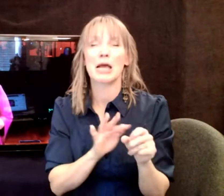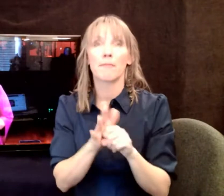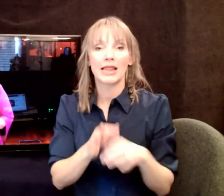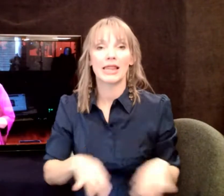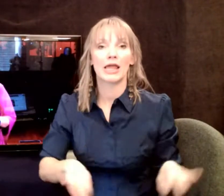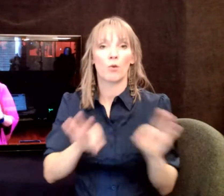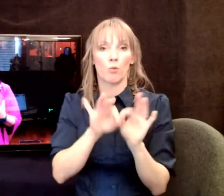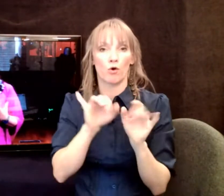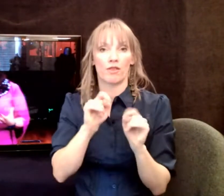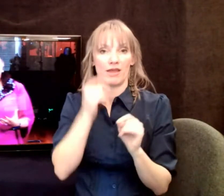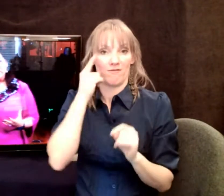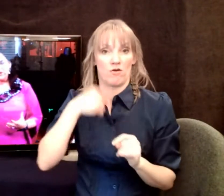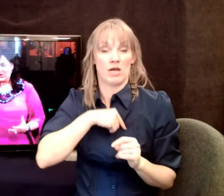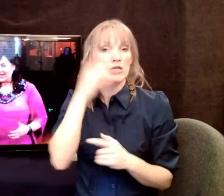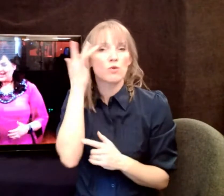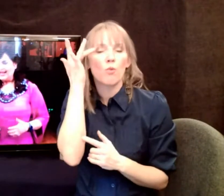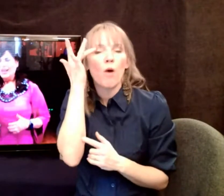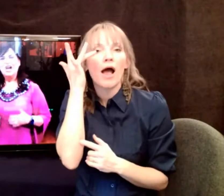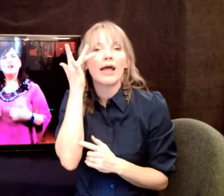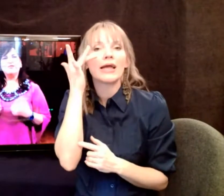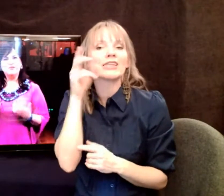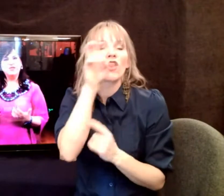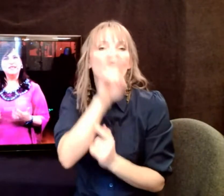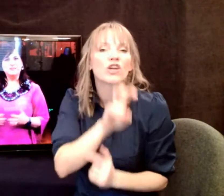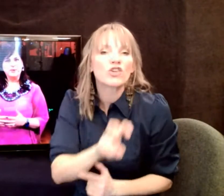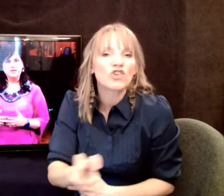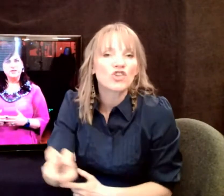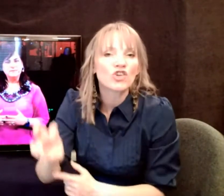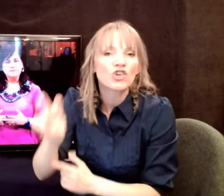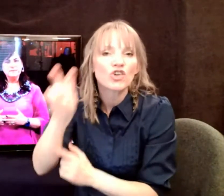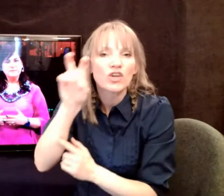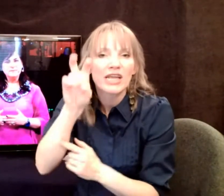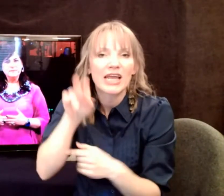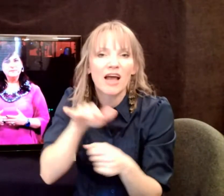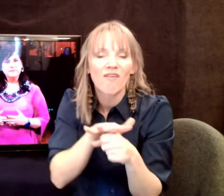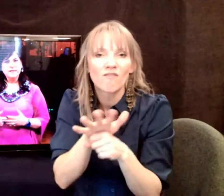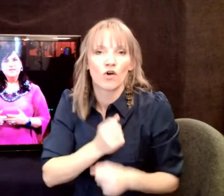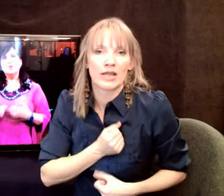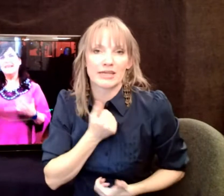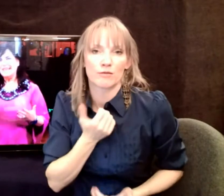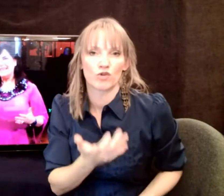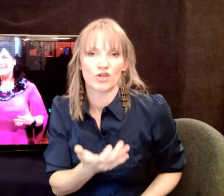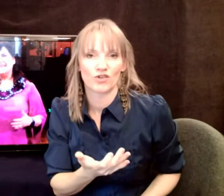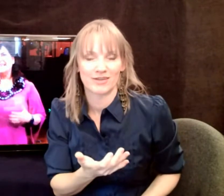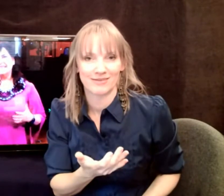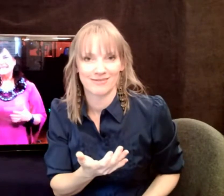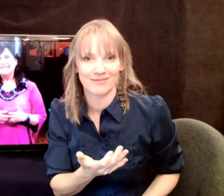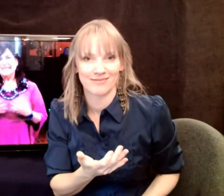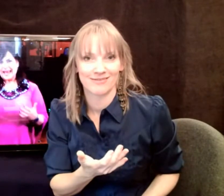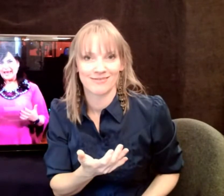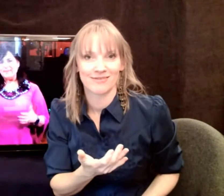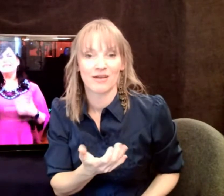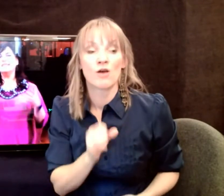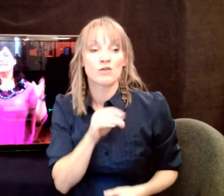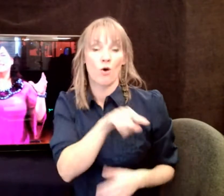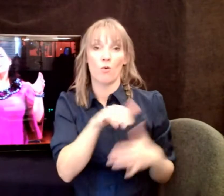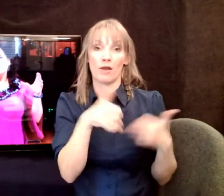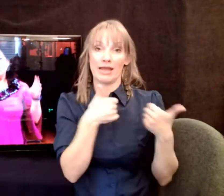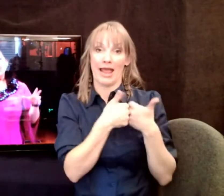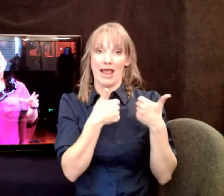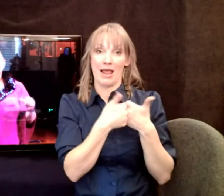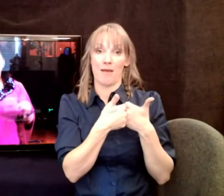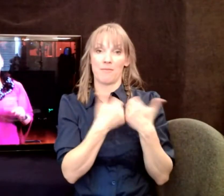because it's about the journey of full expression. So in this game, in this